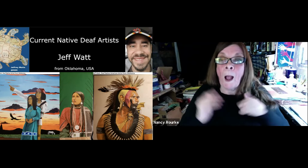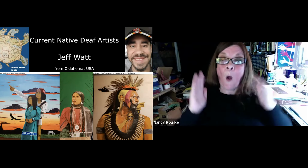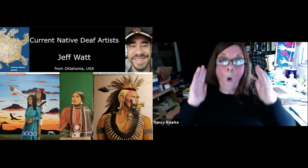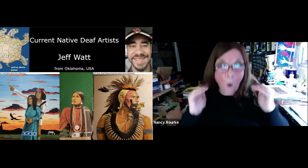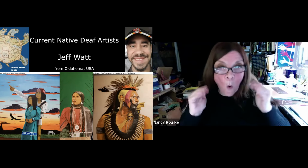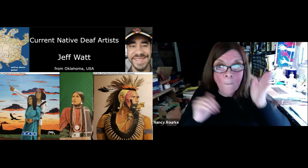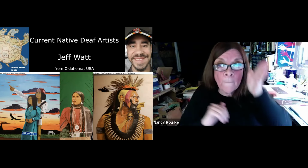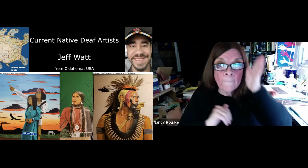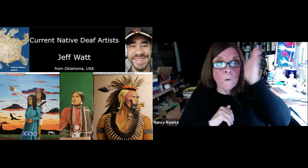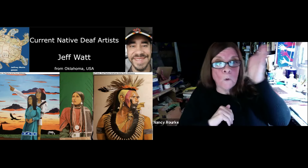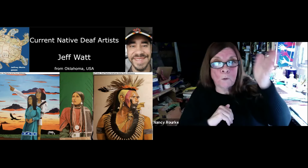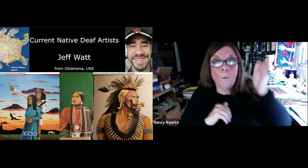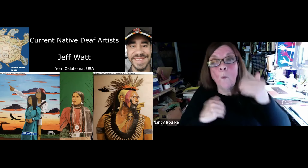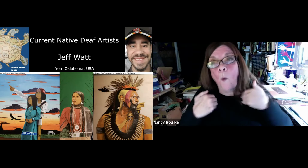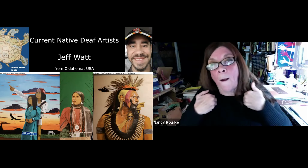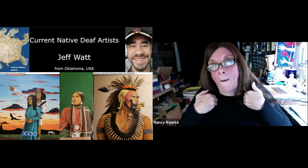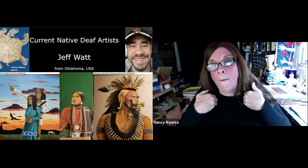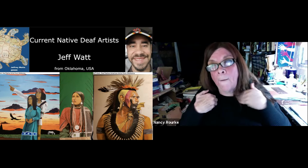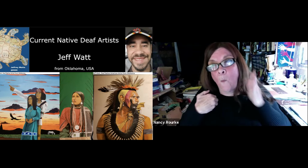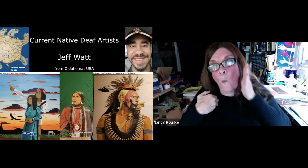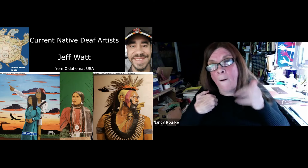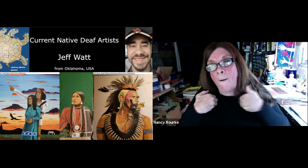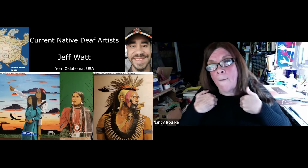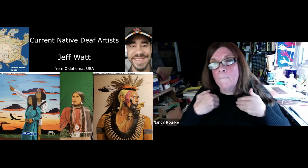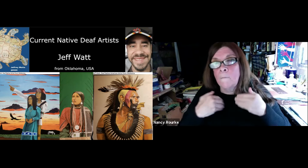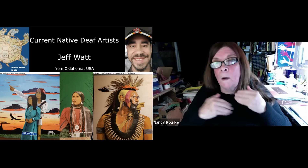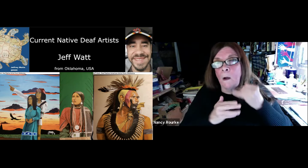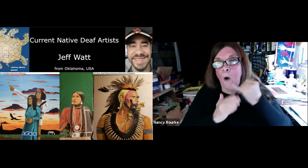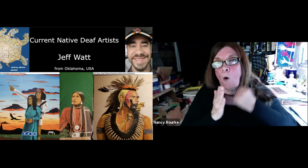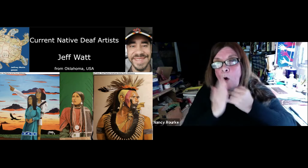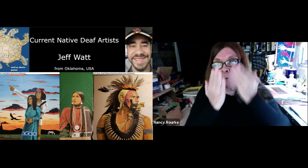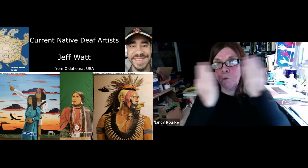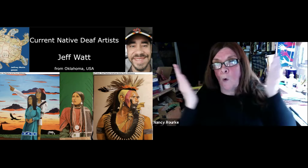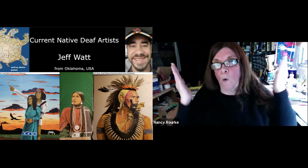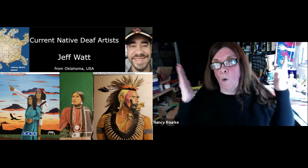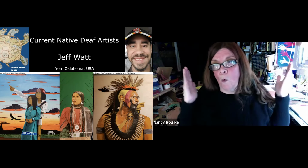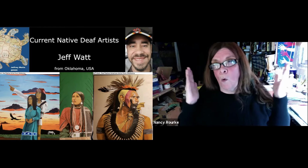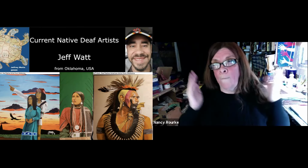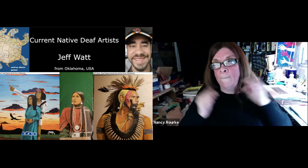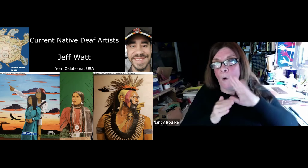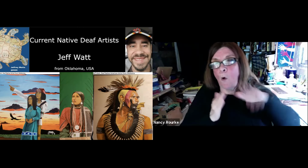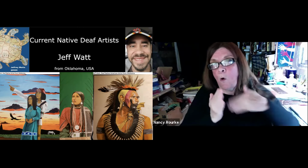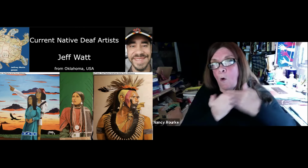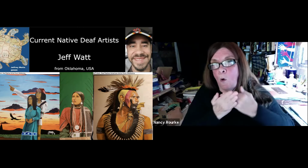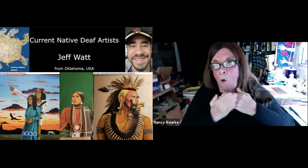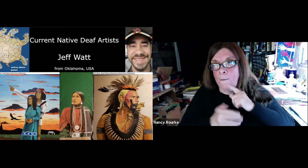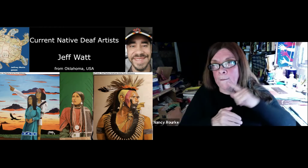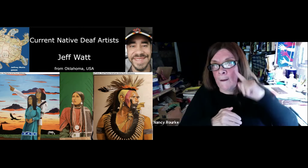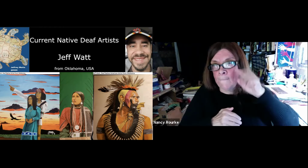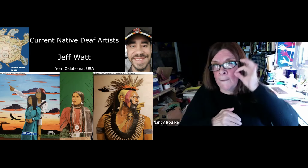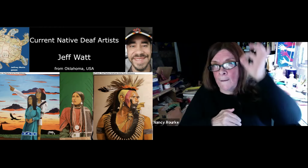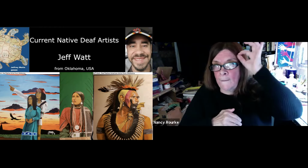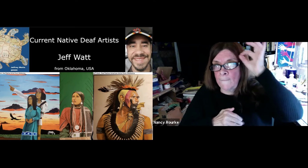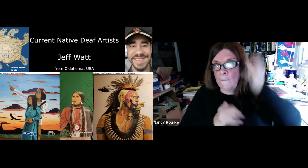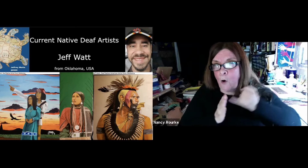are so many. And I could only select two for tonight. Hopefully in the future. We can have an art show or